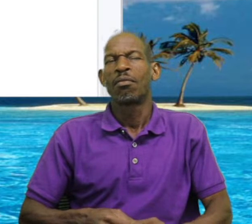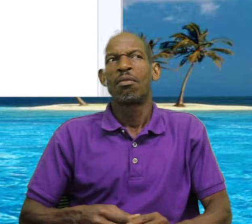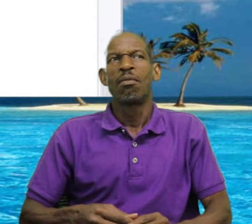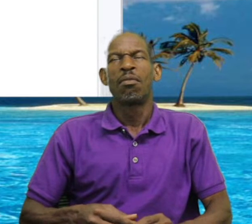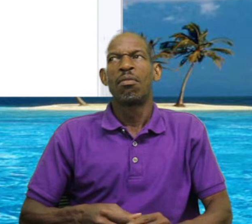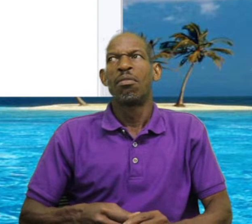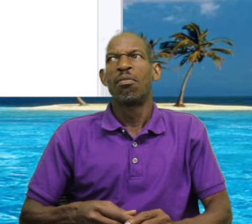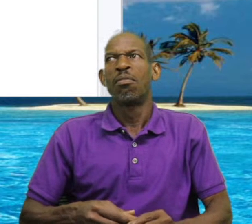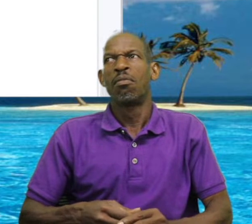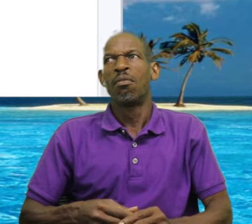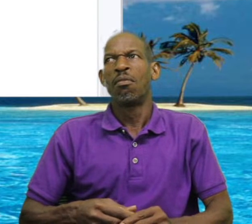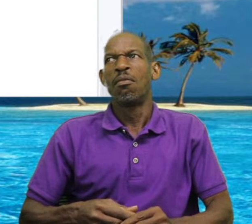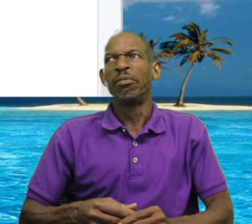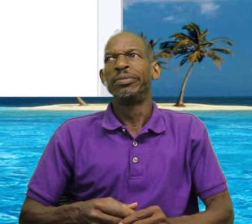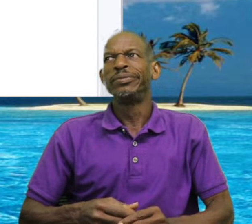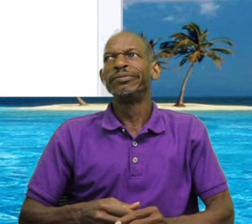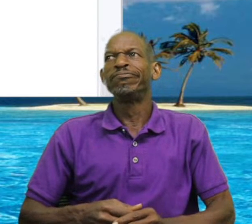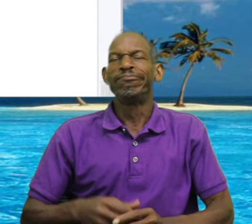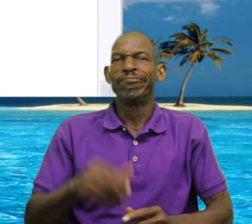adjective.